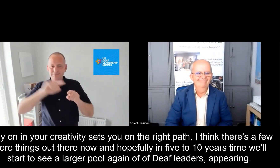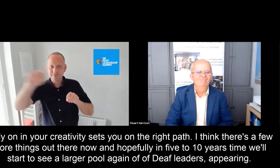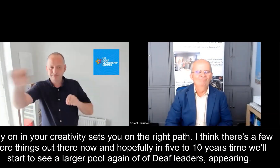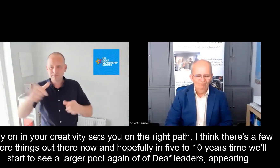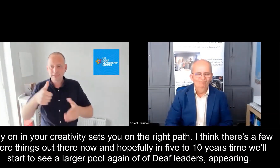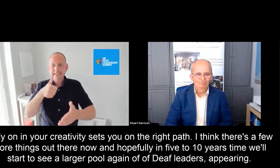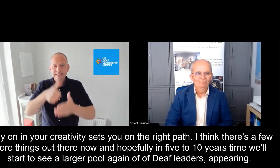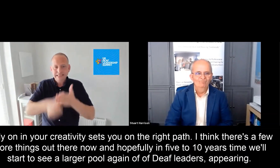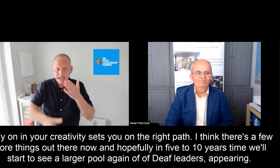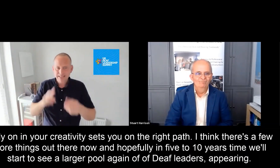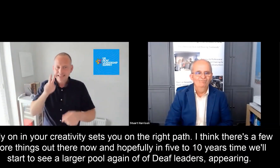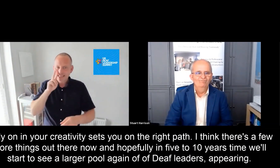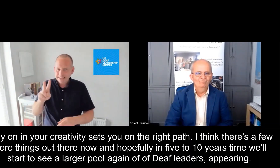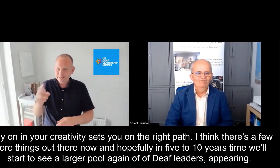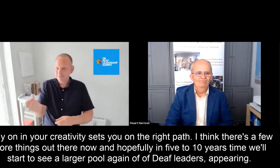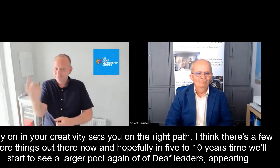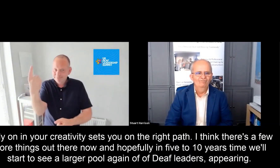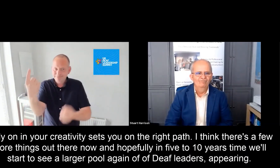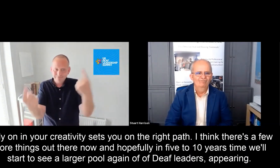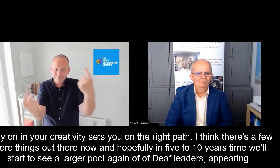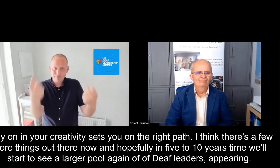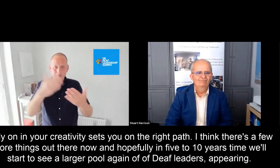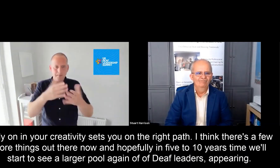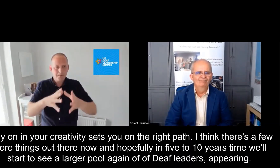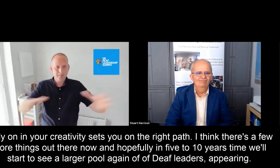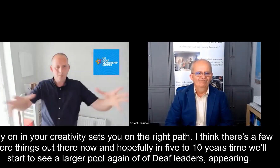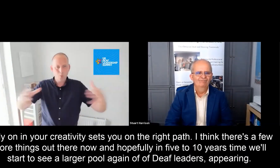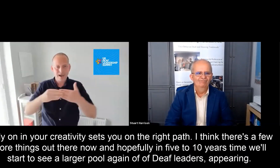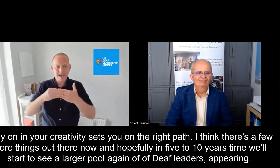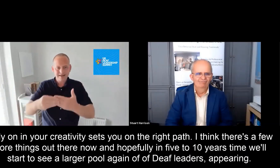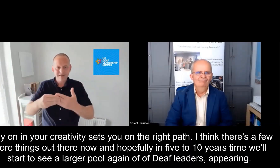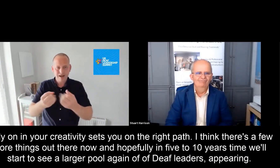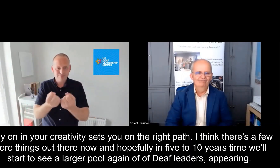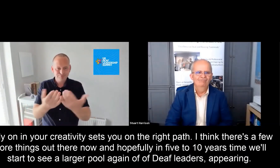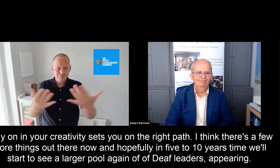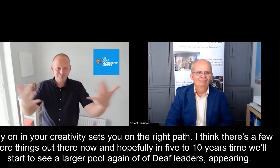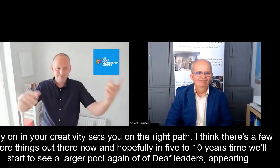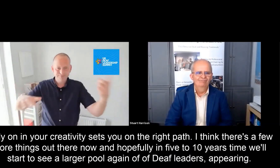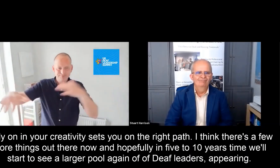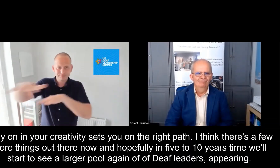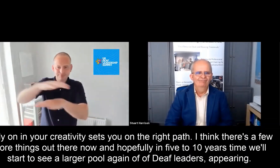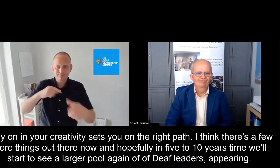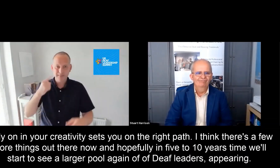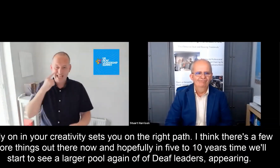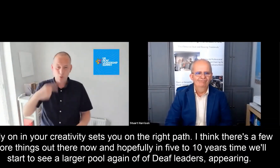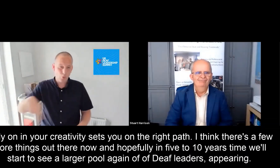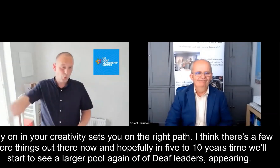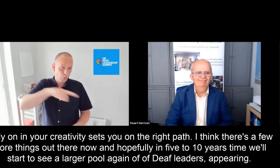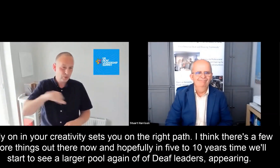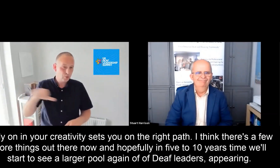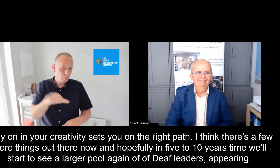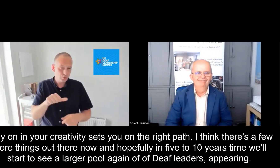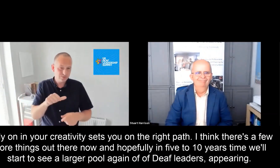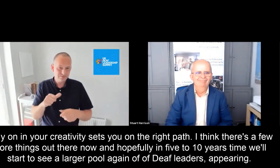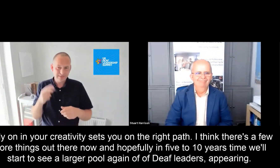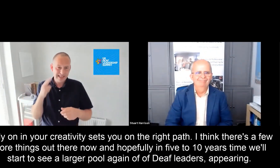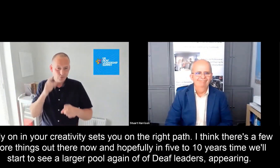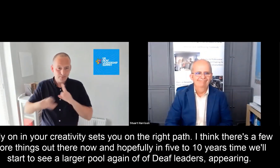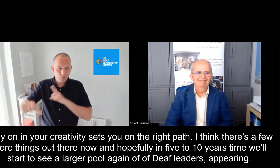out there now, and hopefully in 5 to 10 years' time, we'll start to see a larger pool again of deaf leaders appearing.